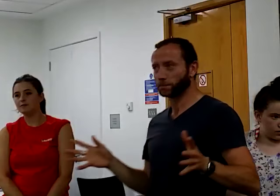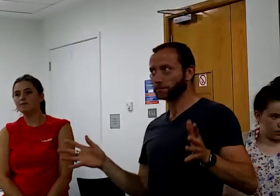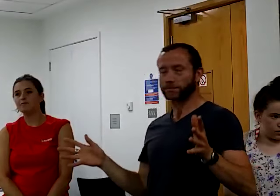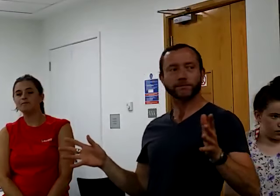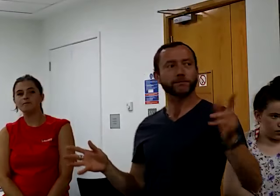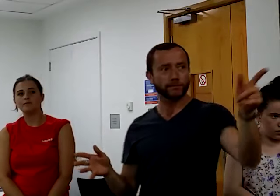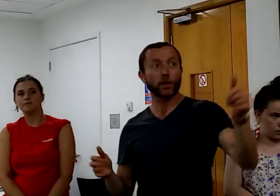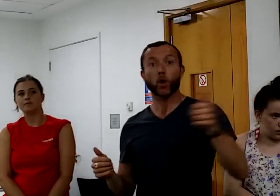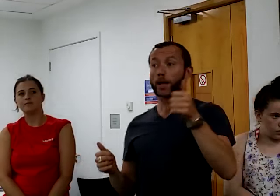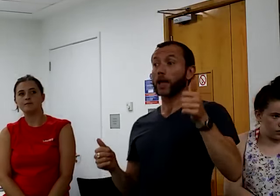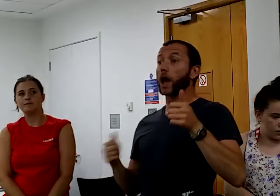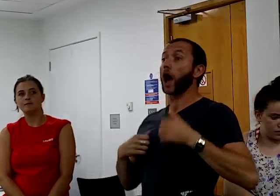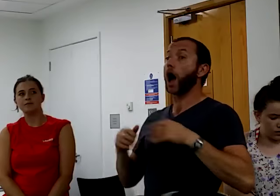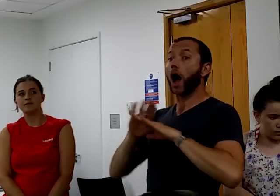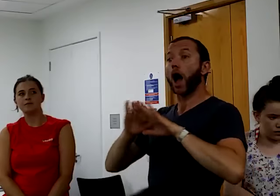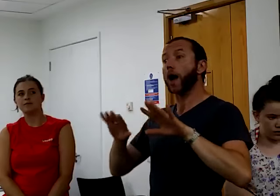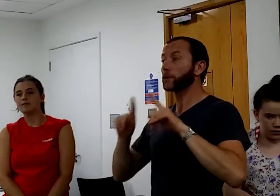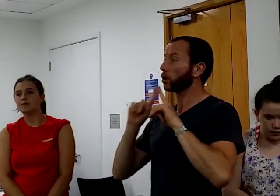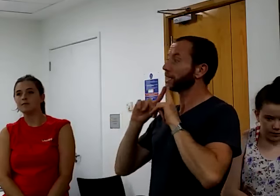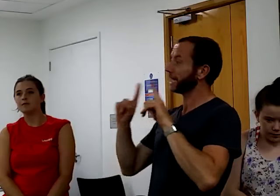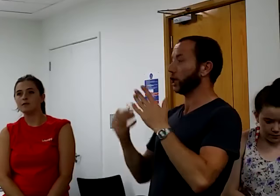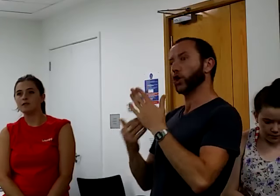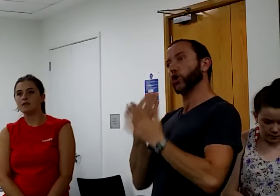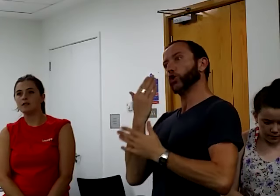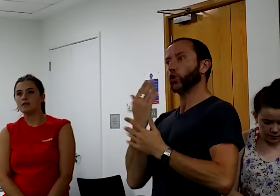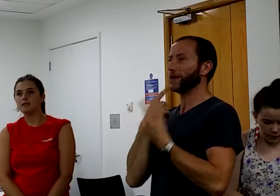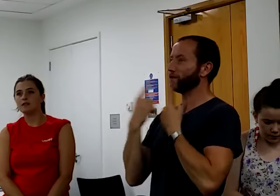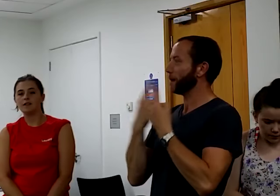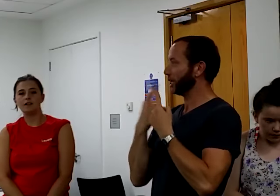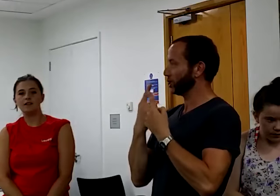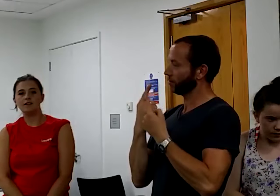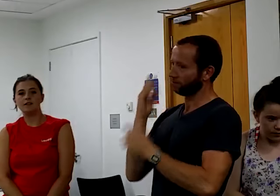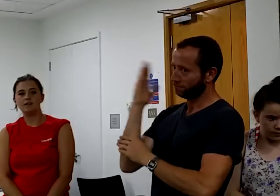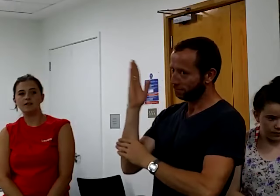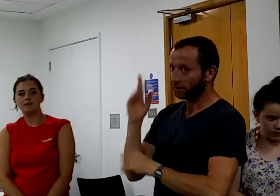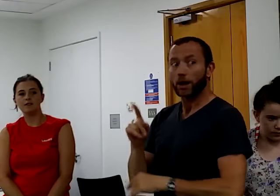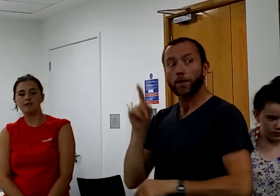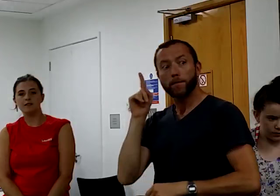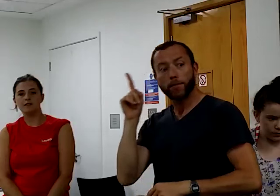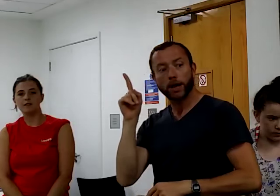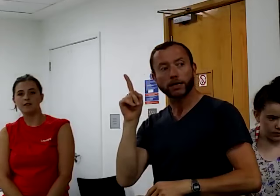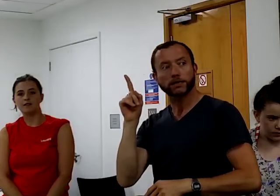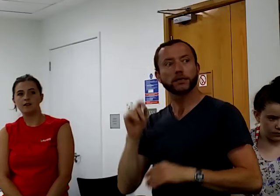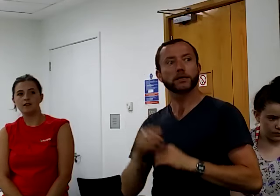okay, I'm not saying anything very new, but